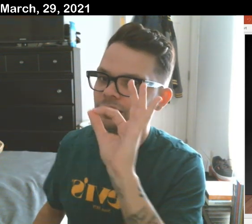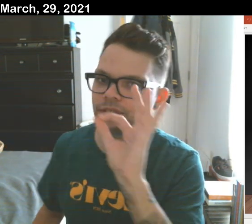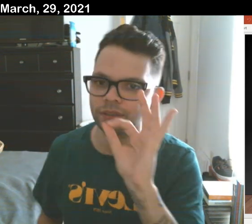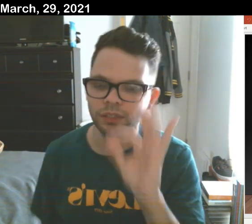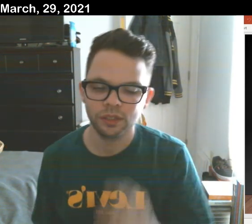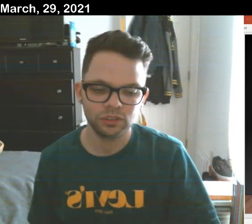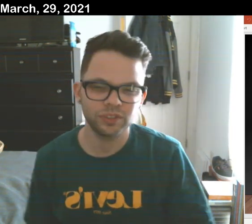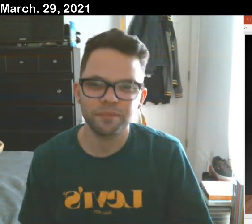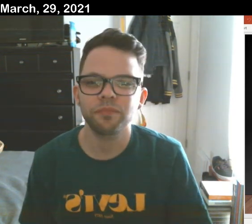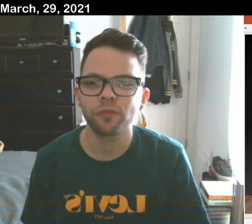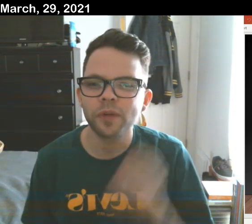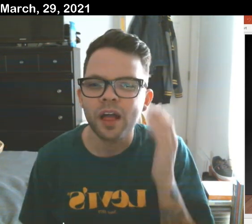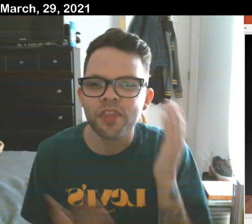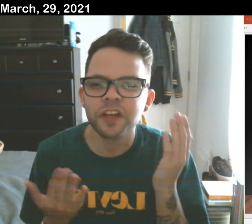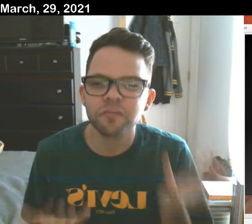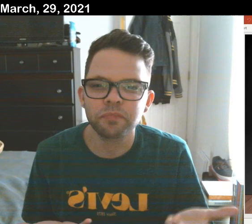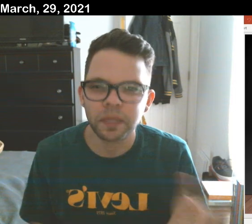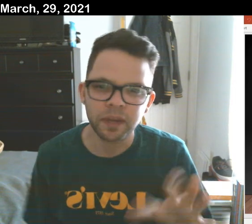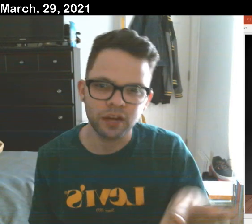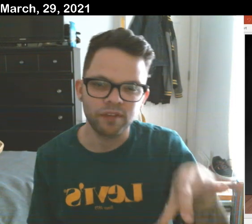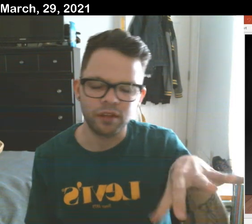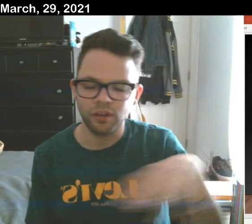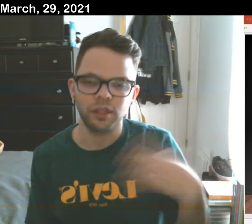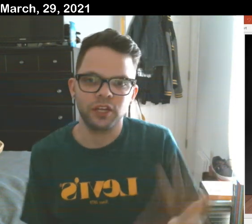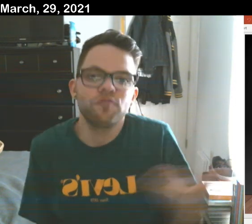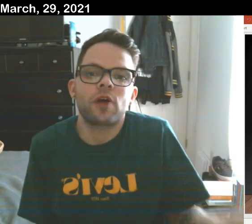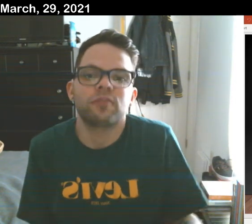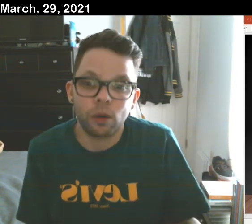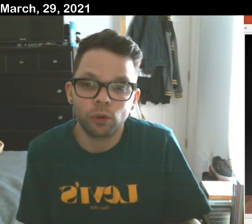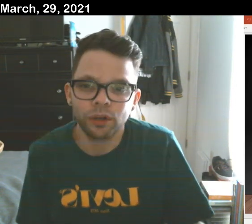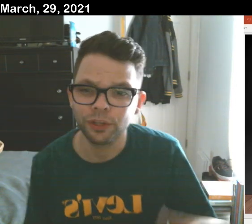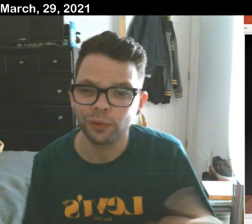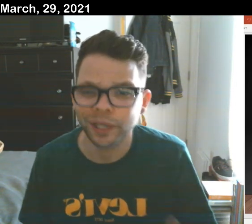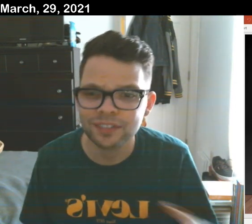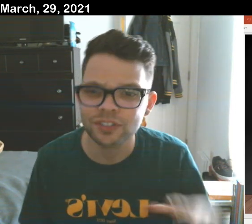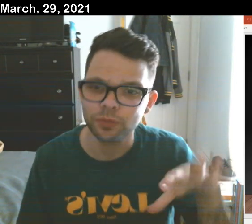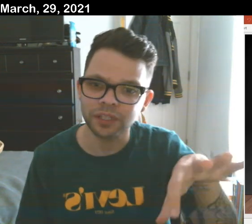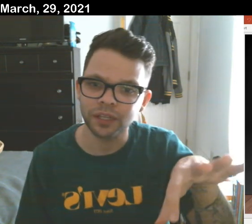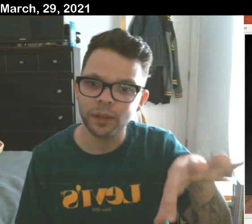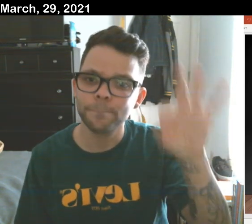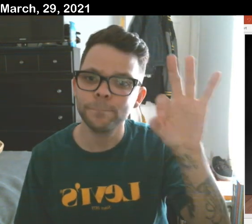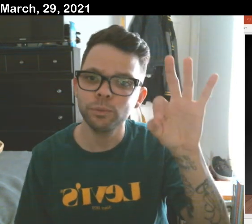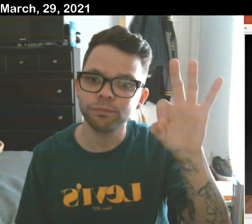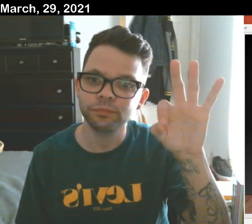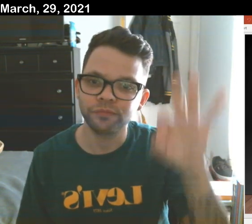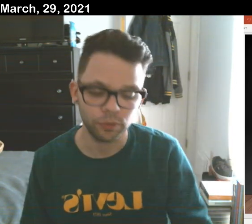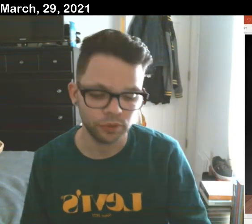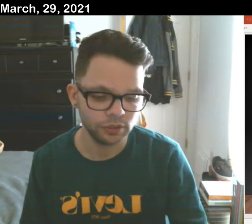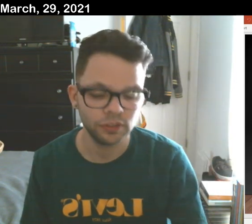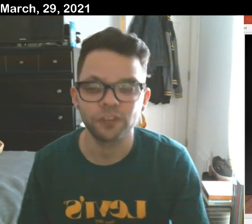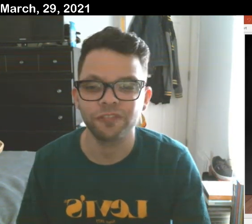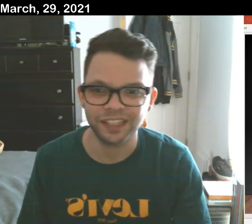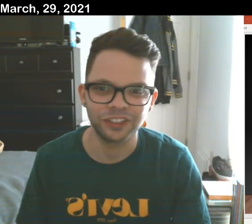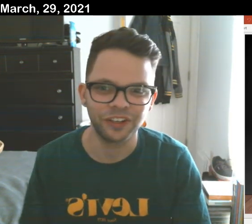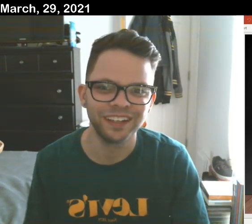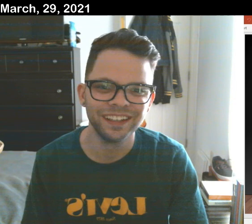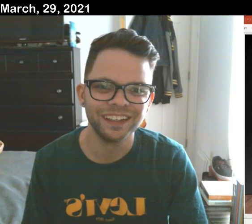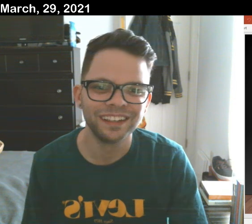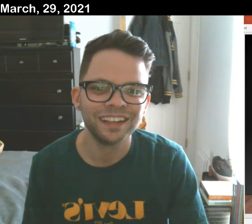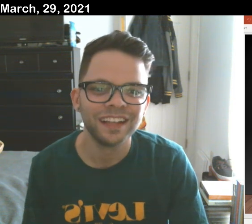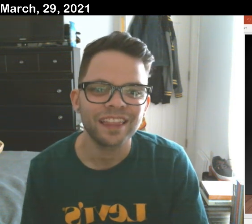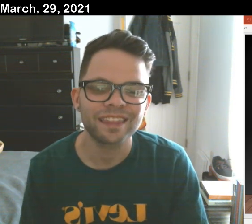find. So it's like, think of like picking up, like you found a flower, you liked it, so you picked it. Boop, found, or find,